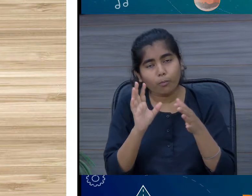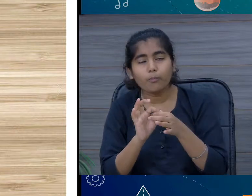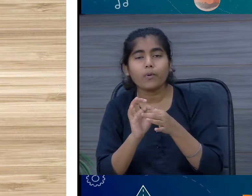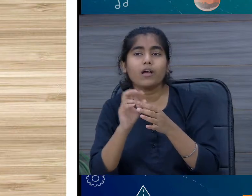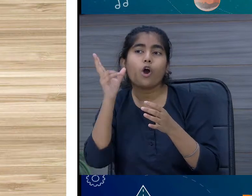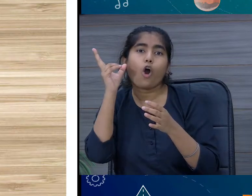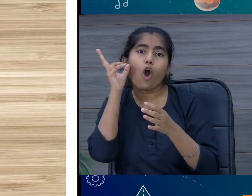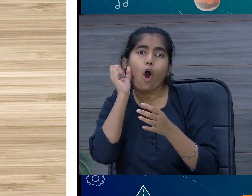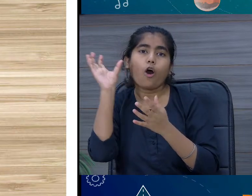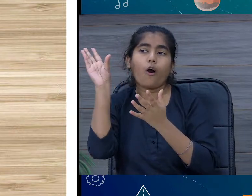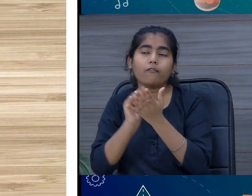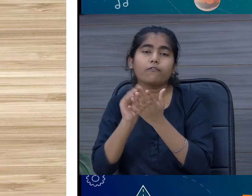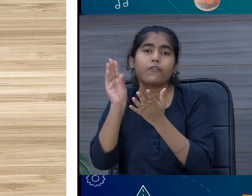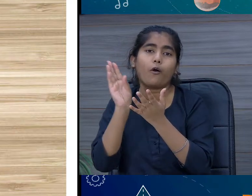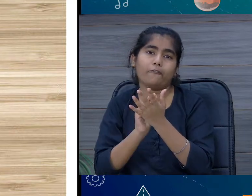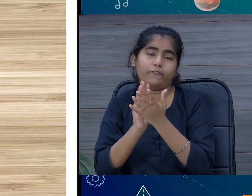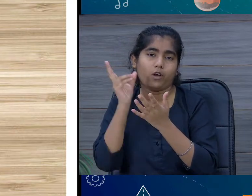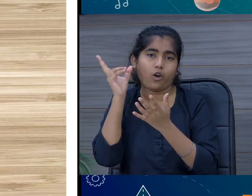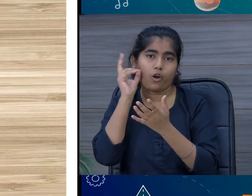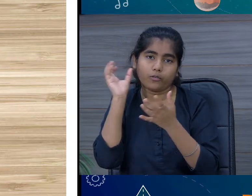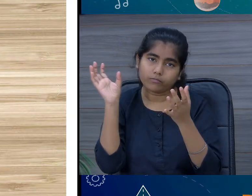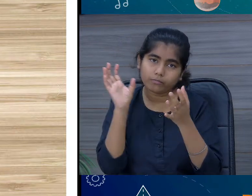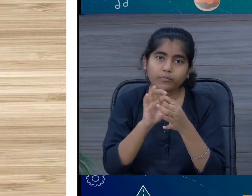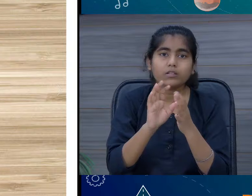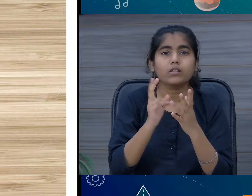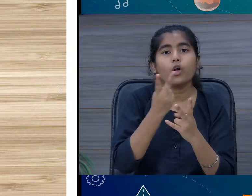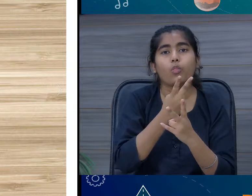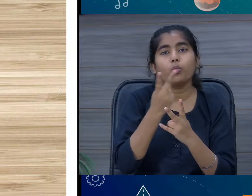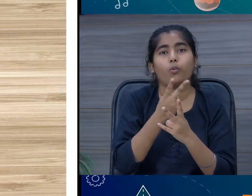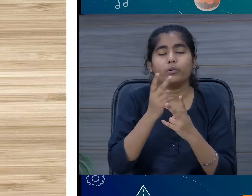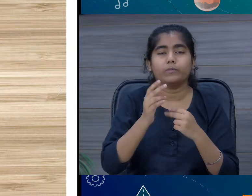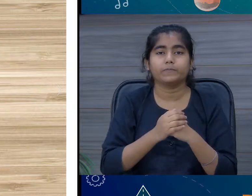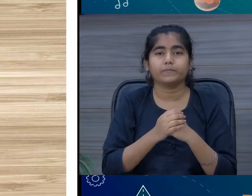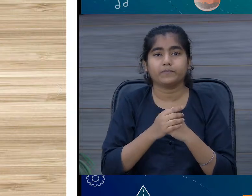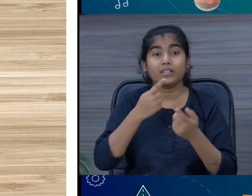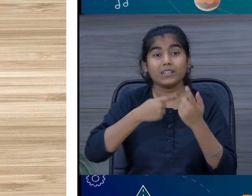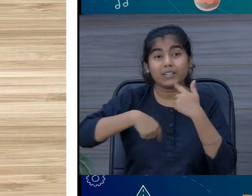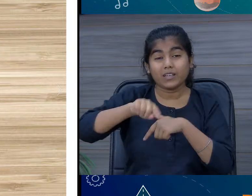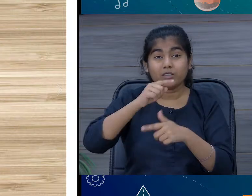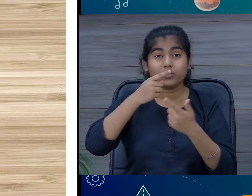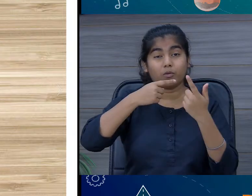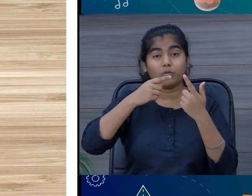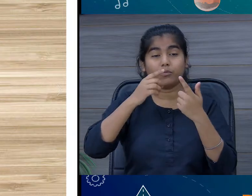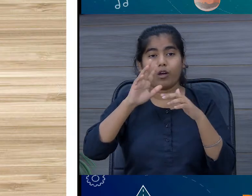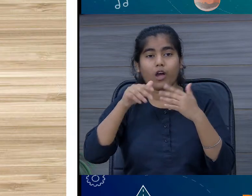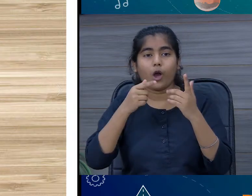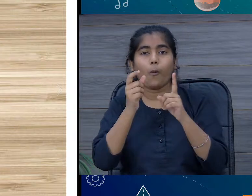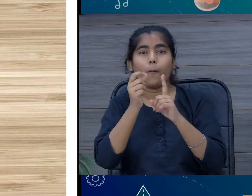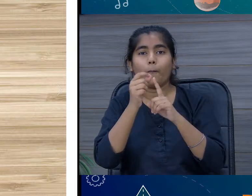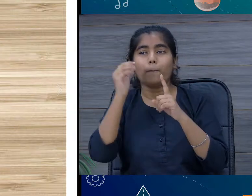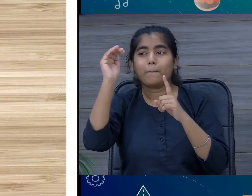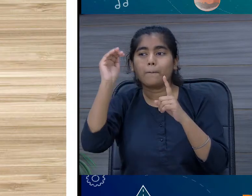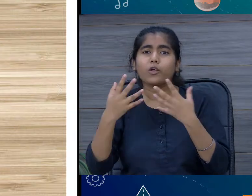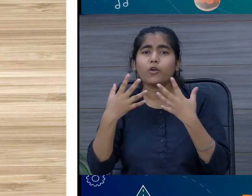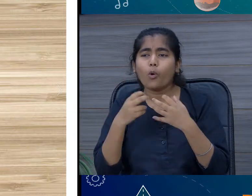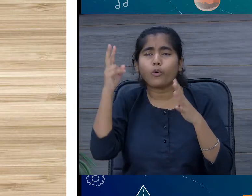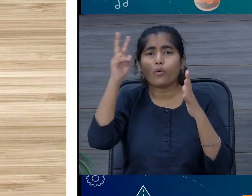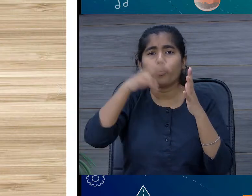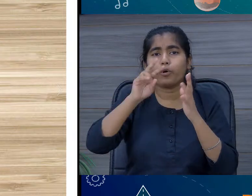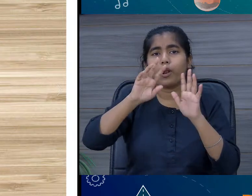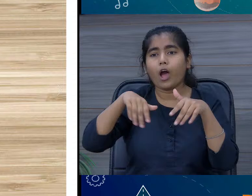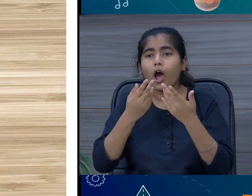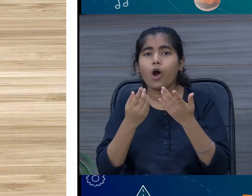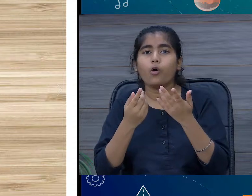of Priya embedded in it. So this is how you can reach to Priya, the accessibility